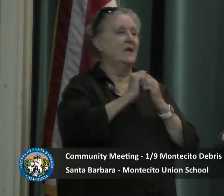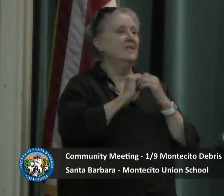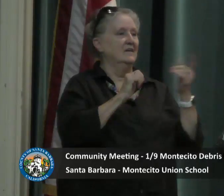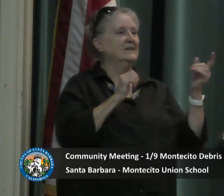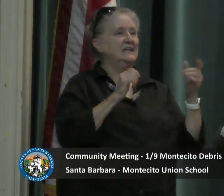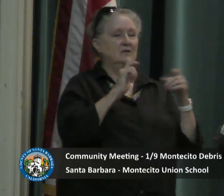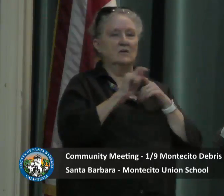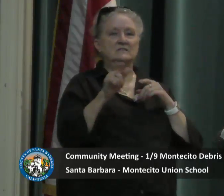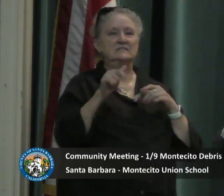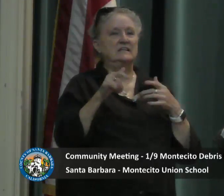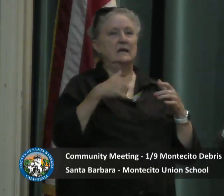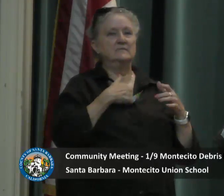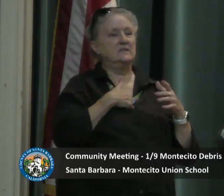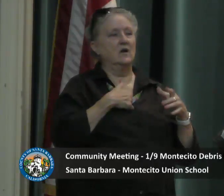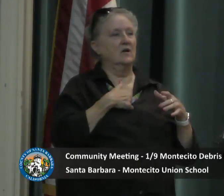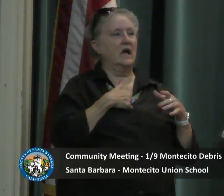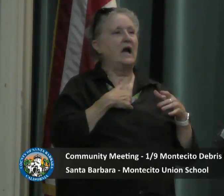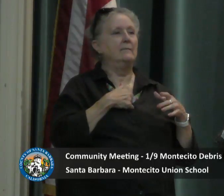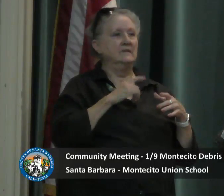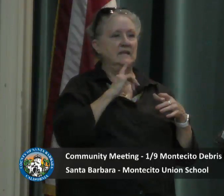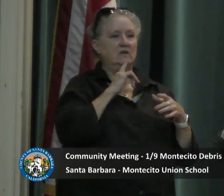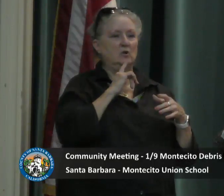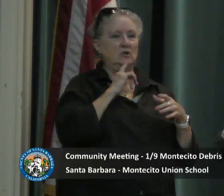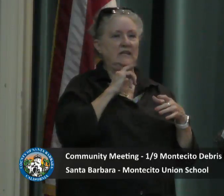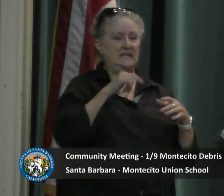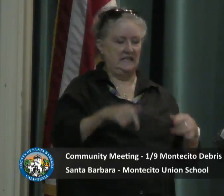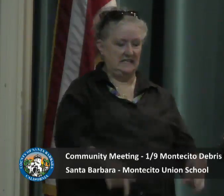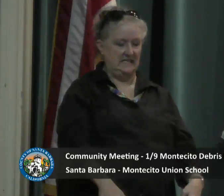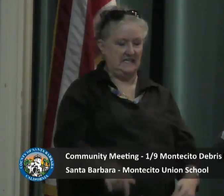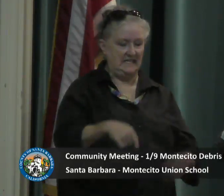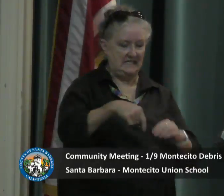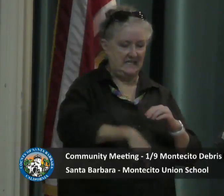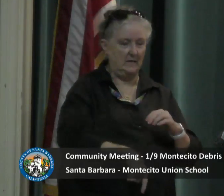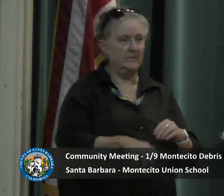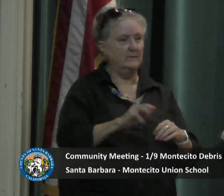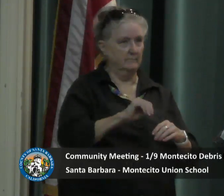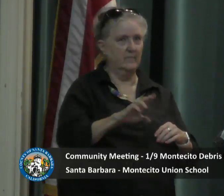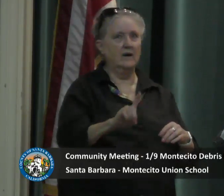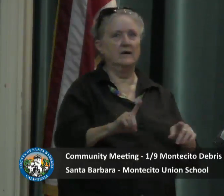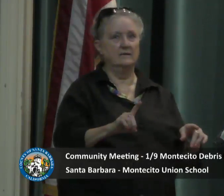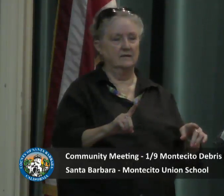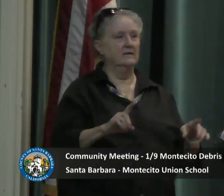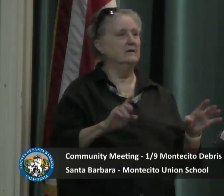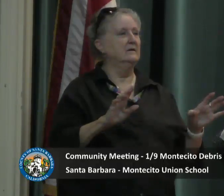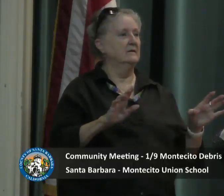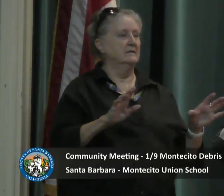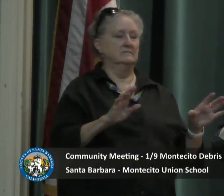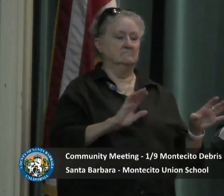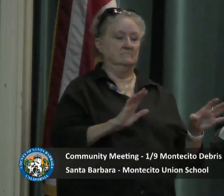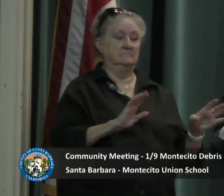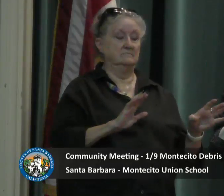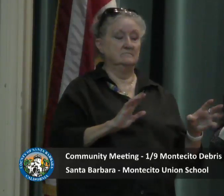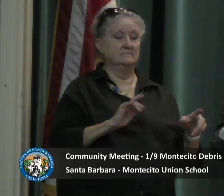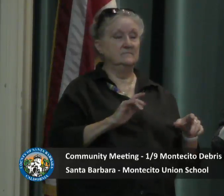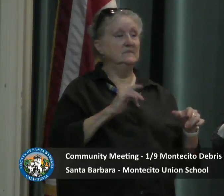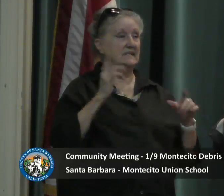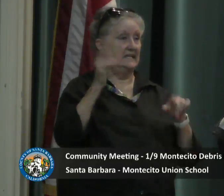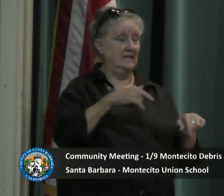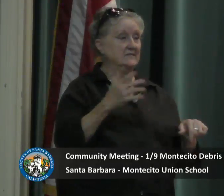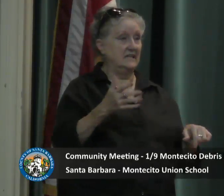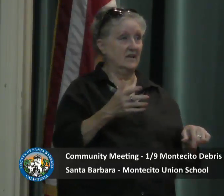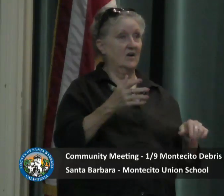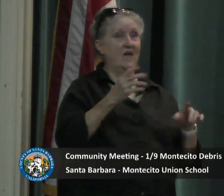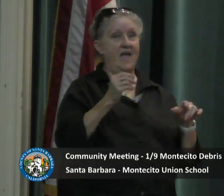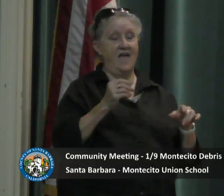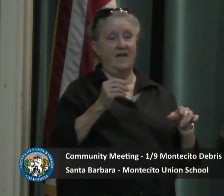He called up and said, I'm sorry, I'm literally knee-deep in mud. Abe Powell caught me. And so he was here, and